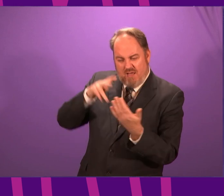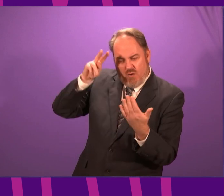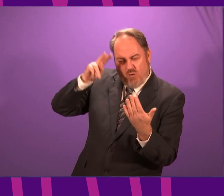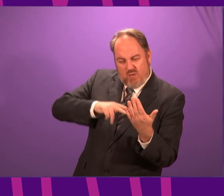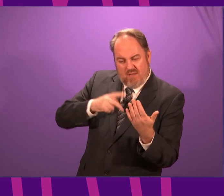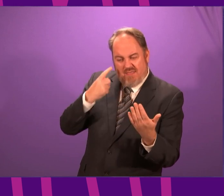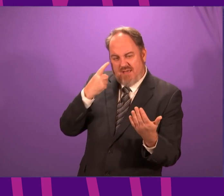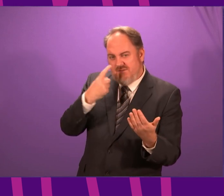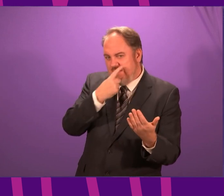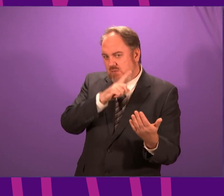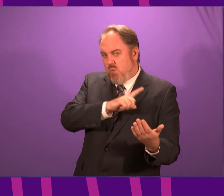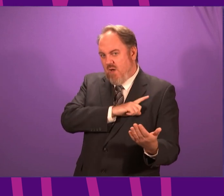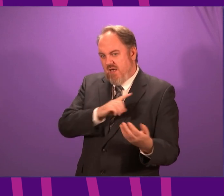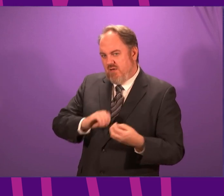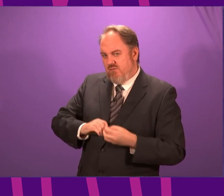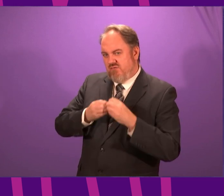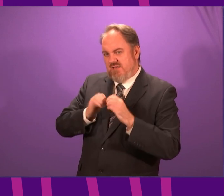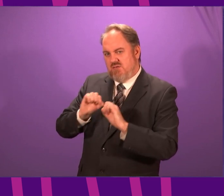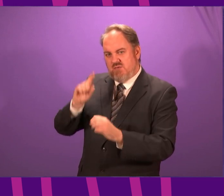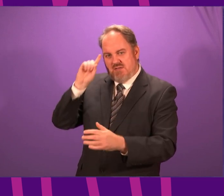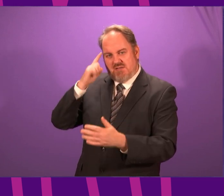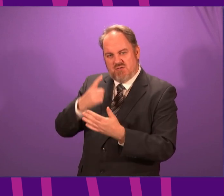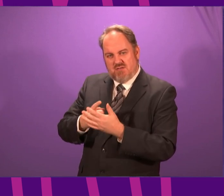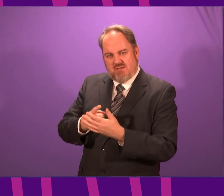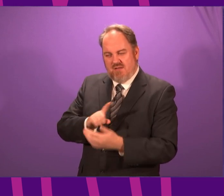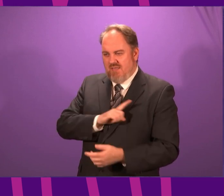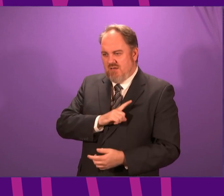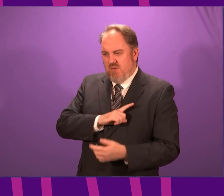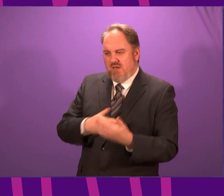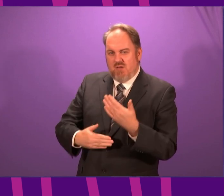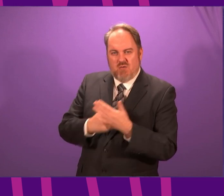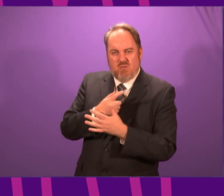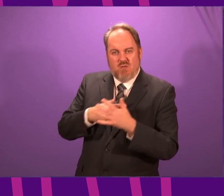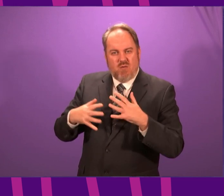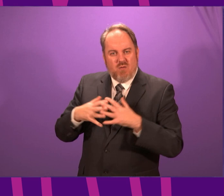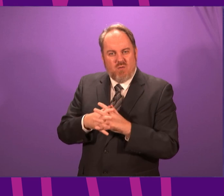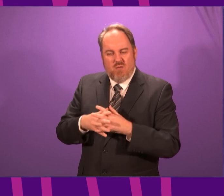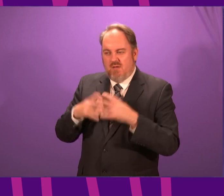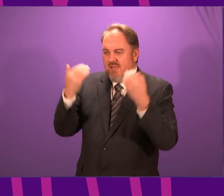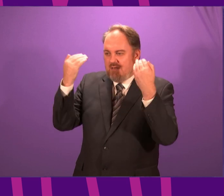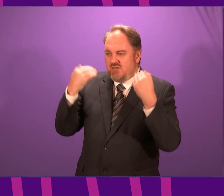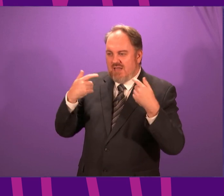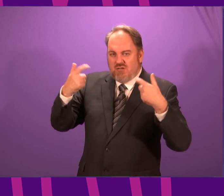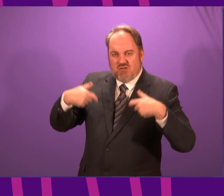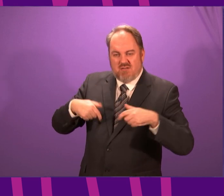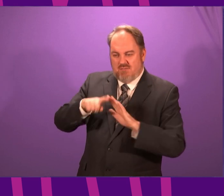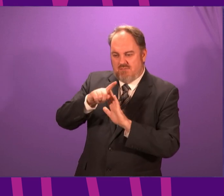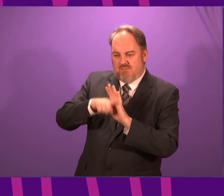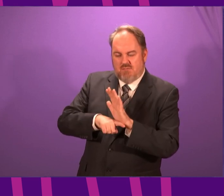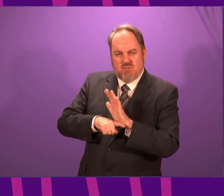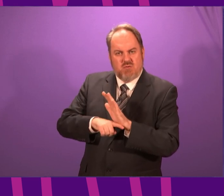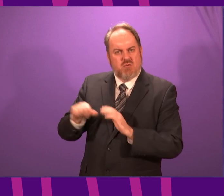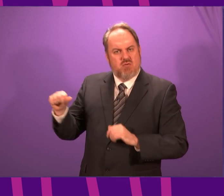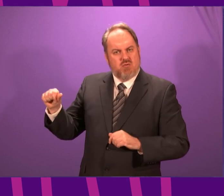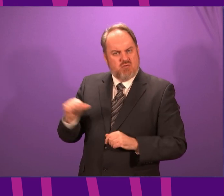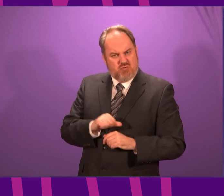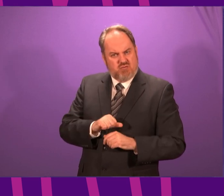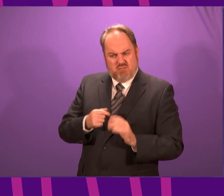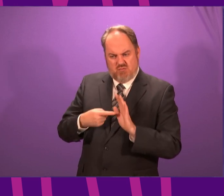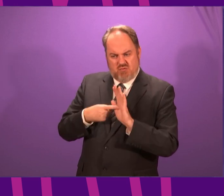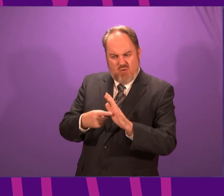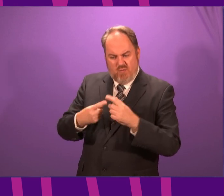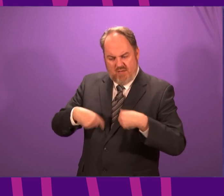them. And that is what any motion, any legislation and any regulations passed by this Parliament must